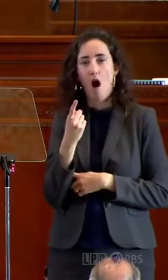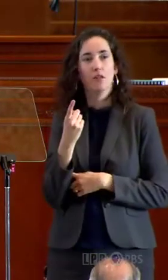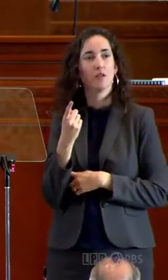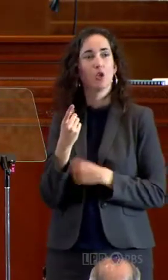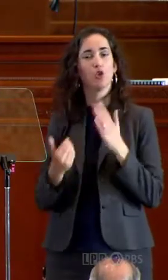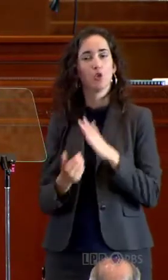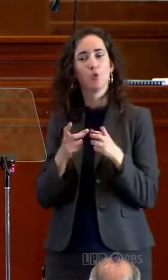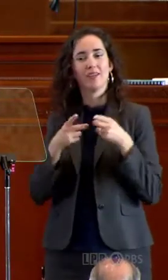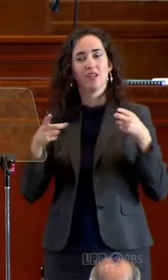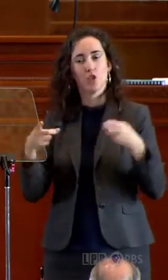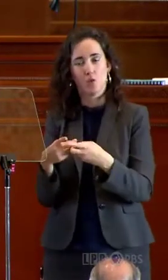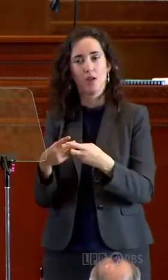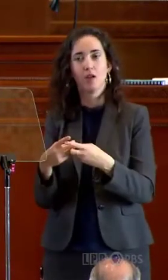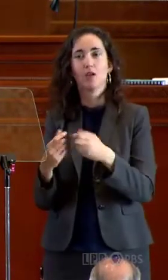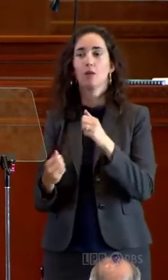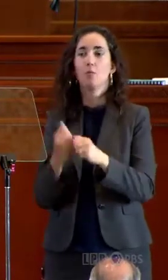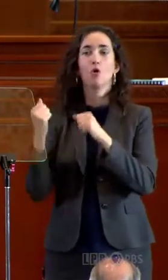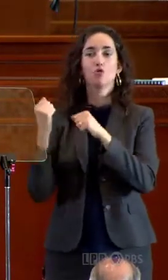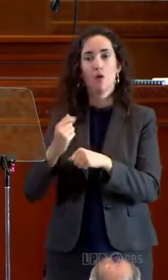black district anywhere.